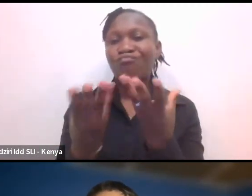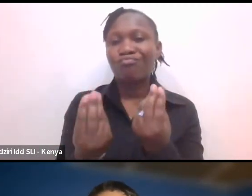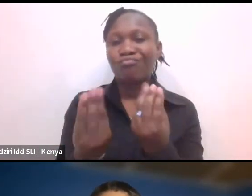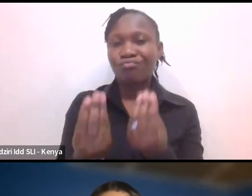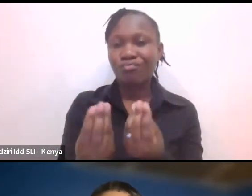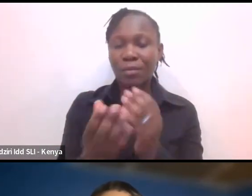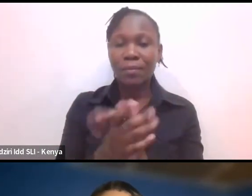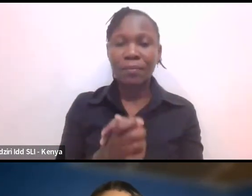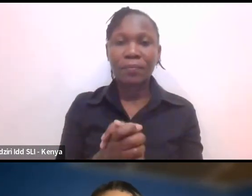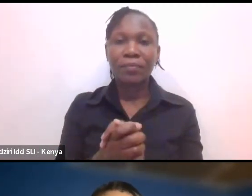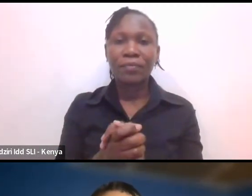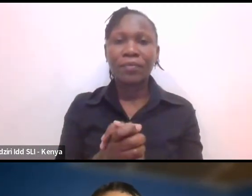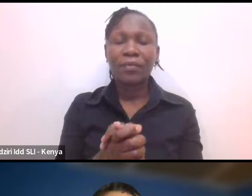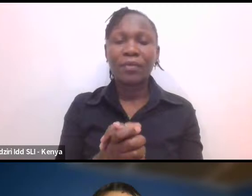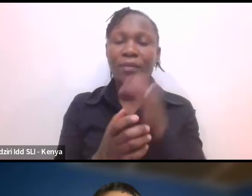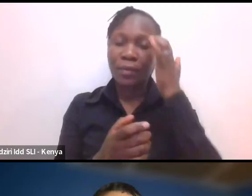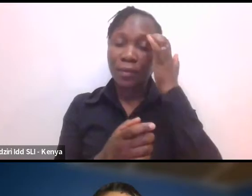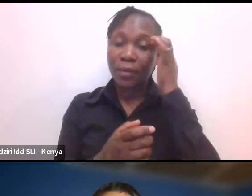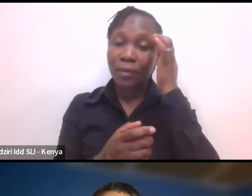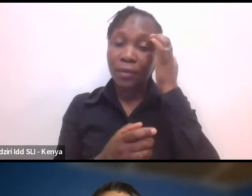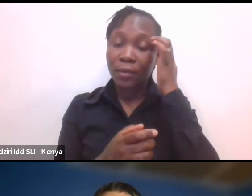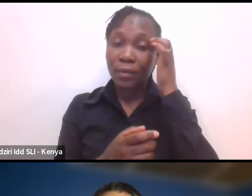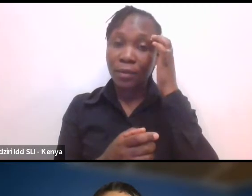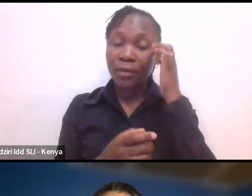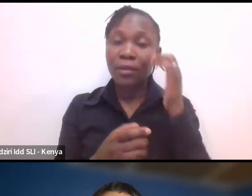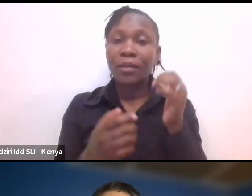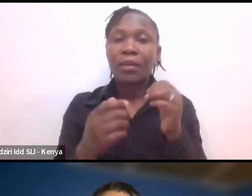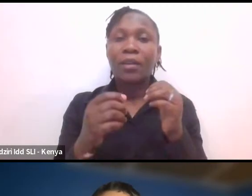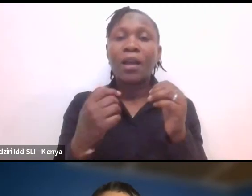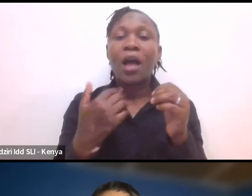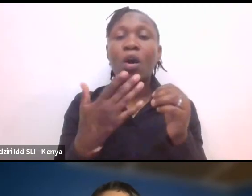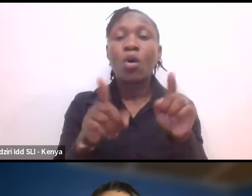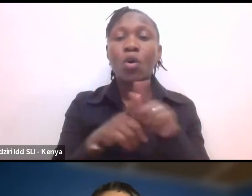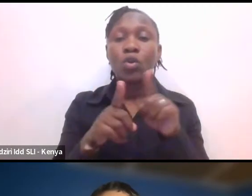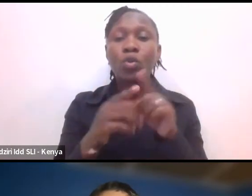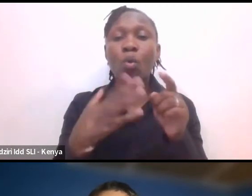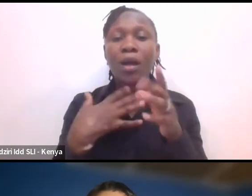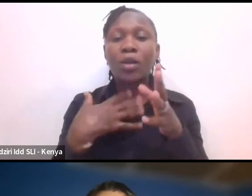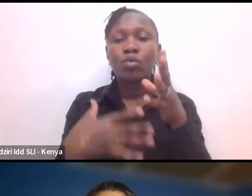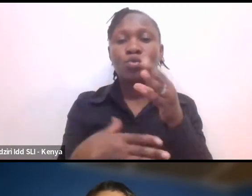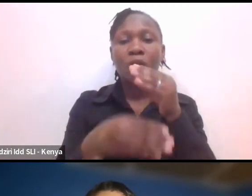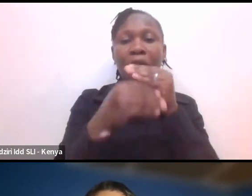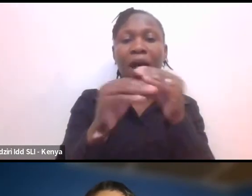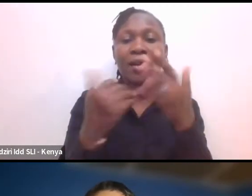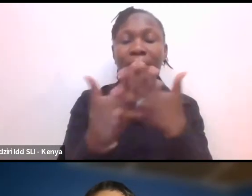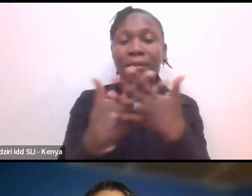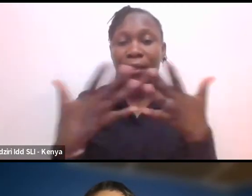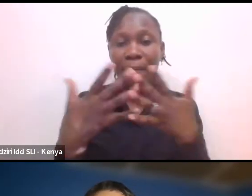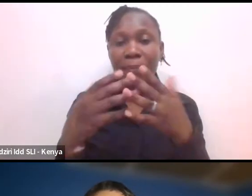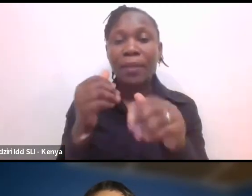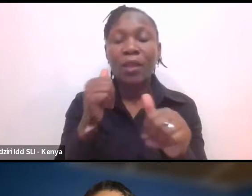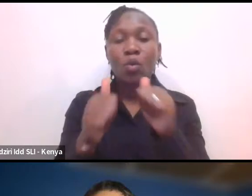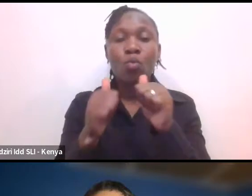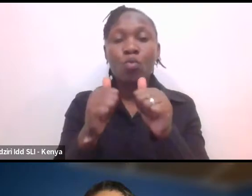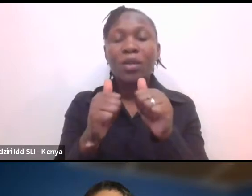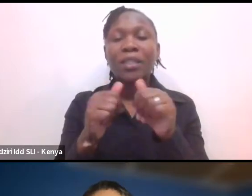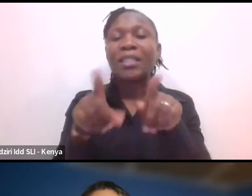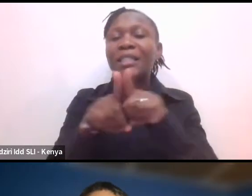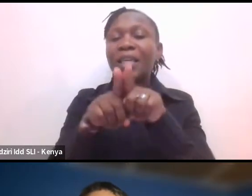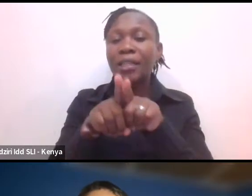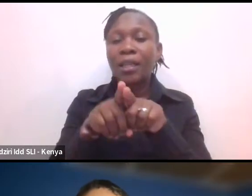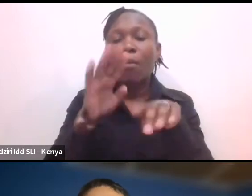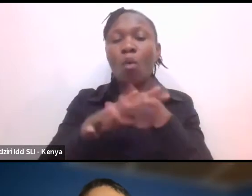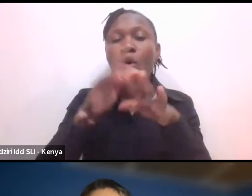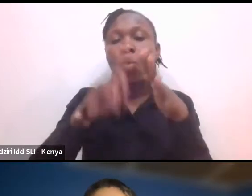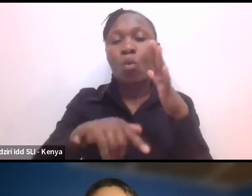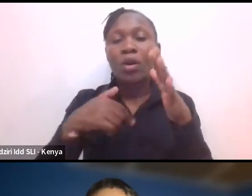can I really loved a little remark you made, which echoes another one of my motifs. You know how you end up at a certain age